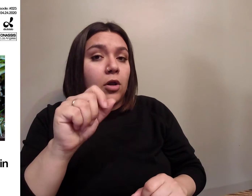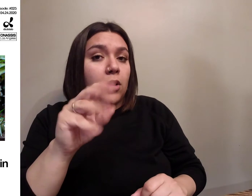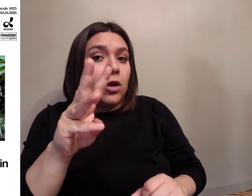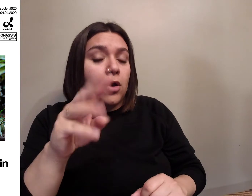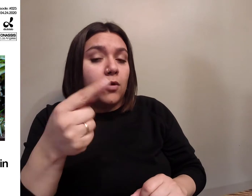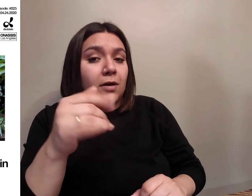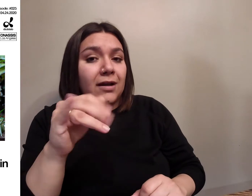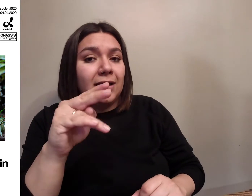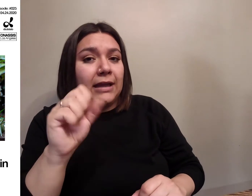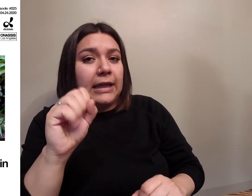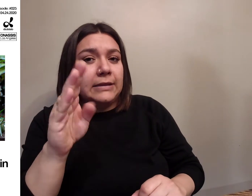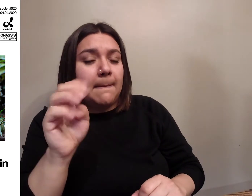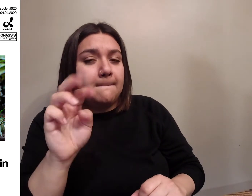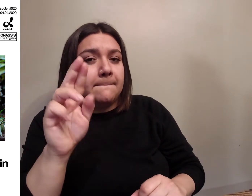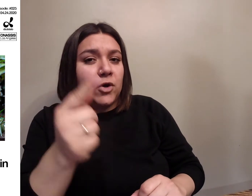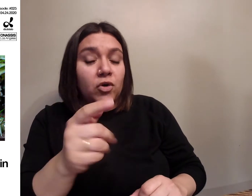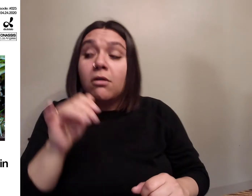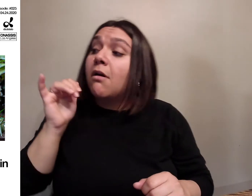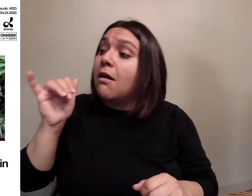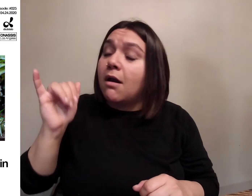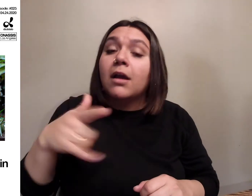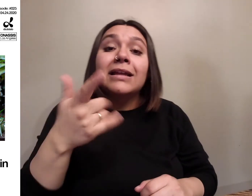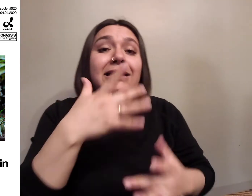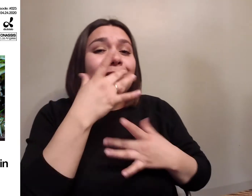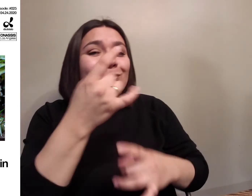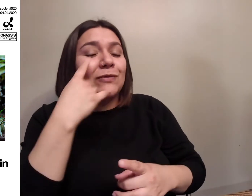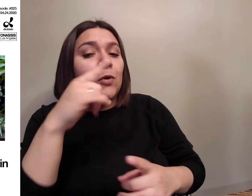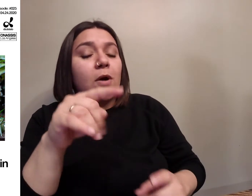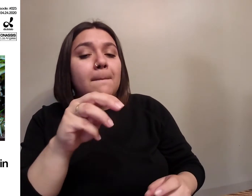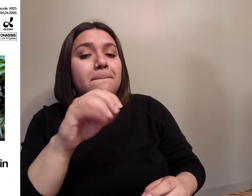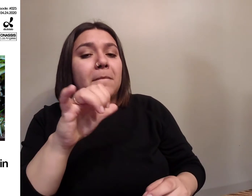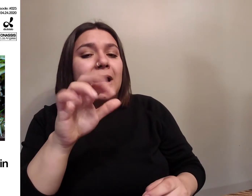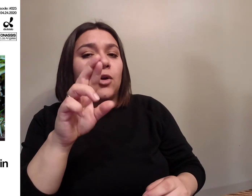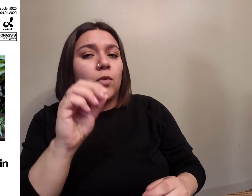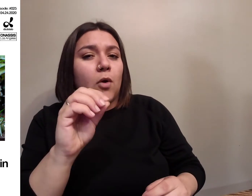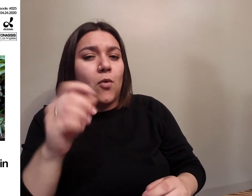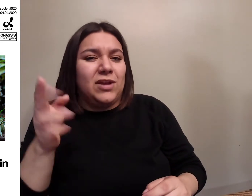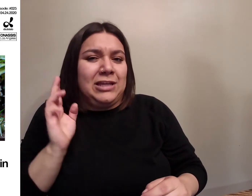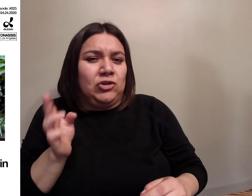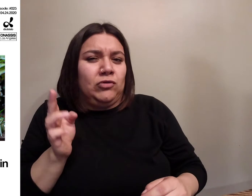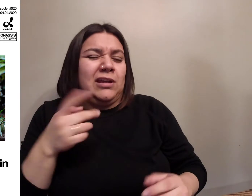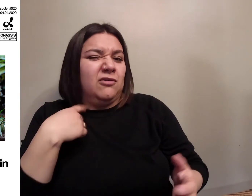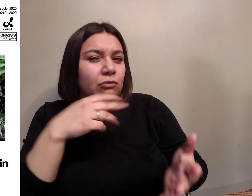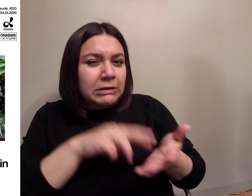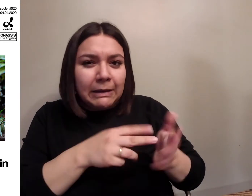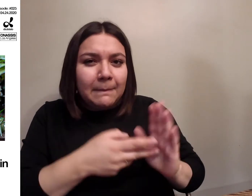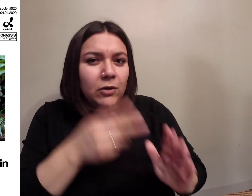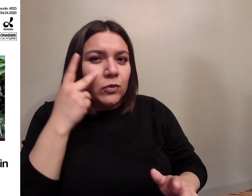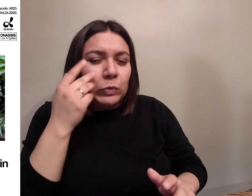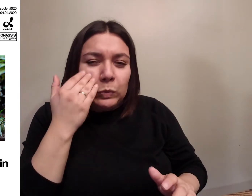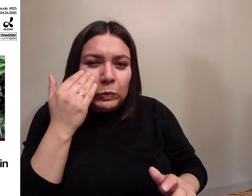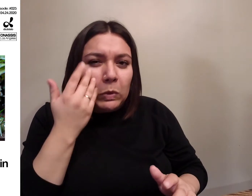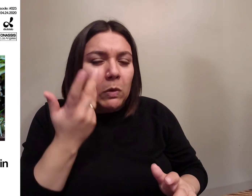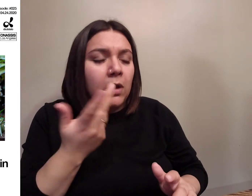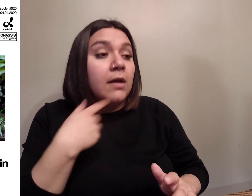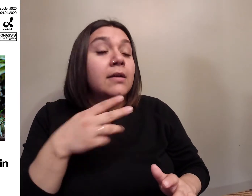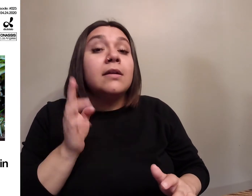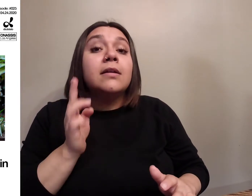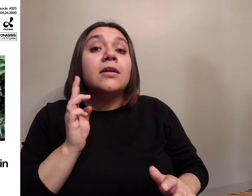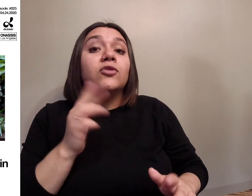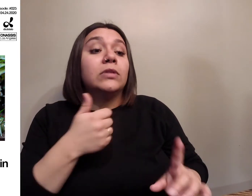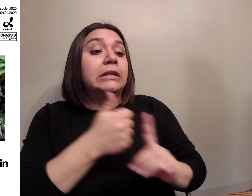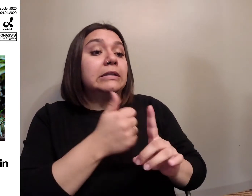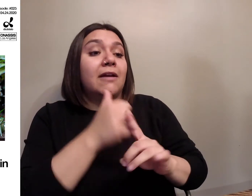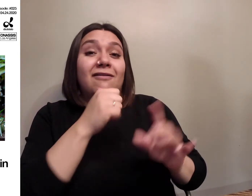is an interest in the work of Carlo Ginzburg and his interest in